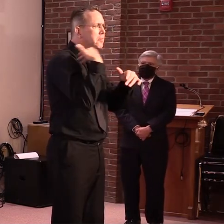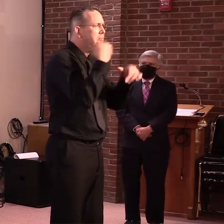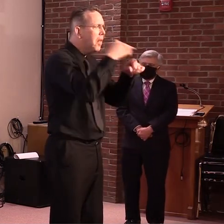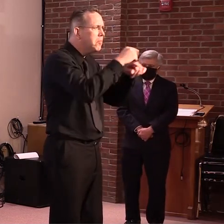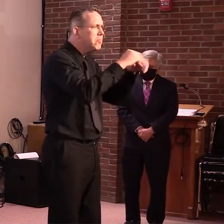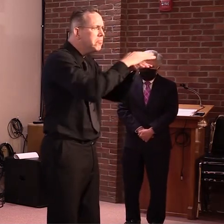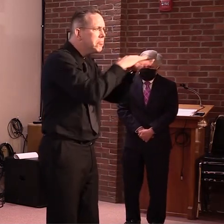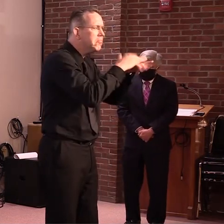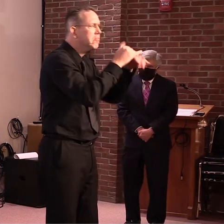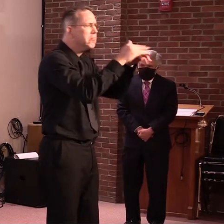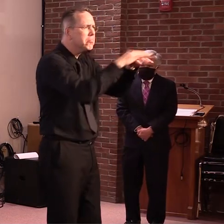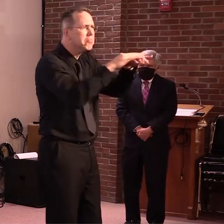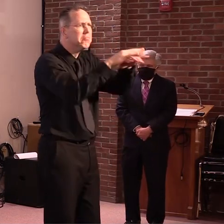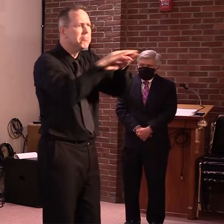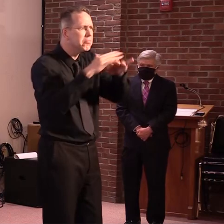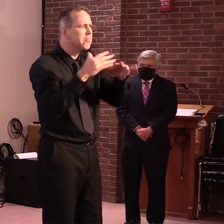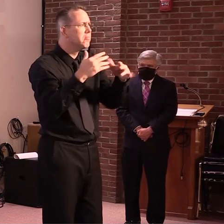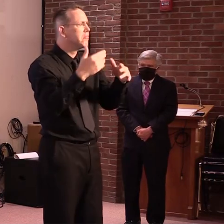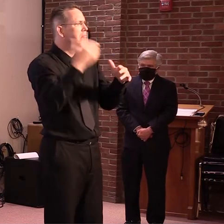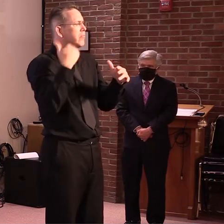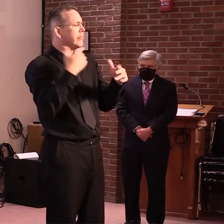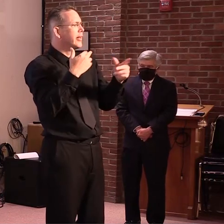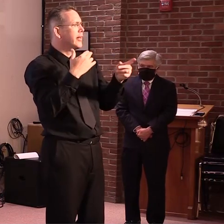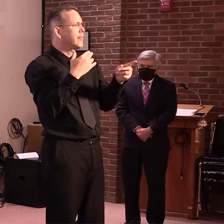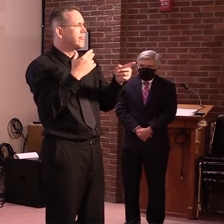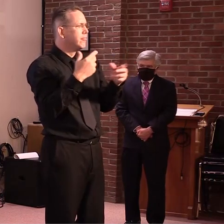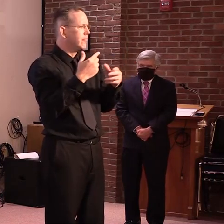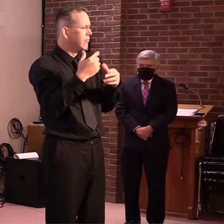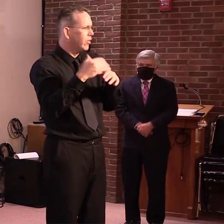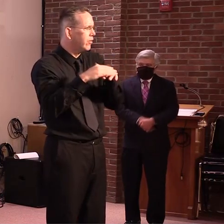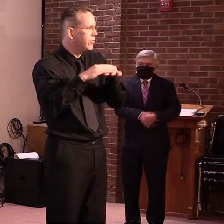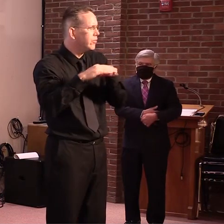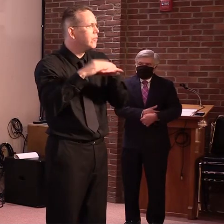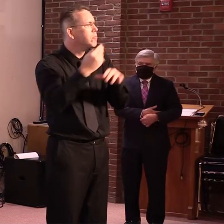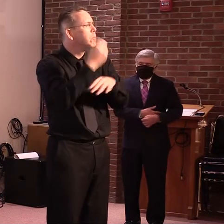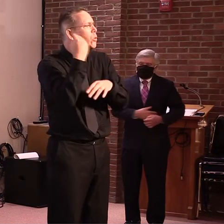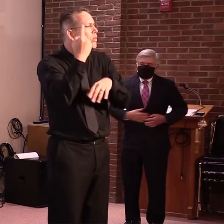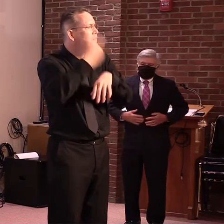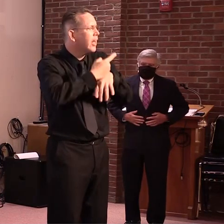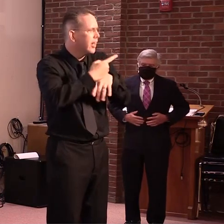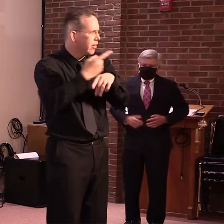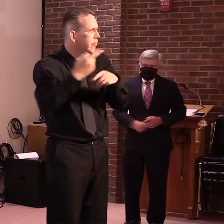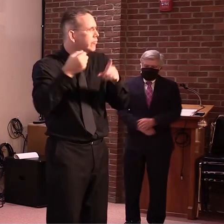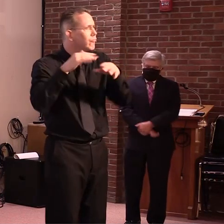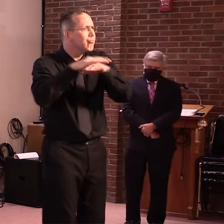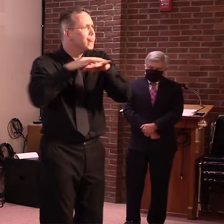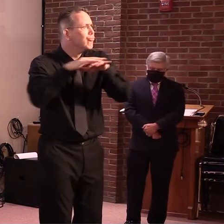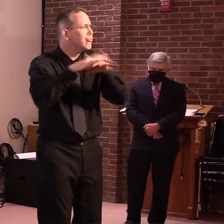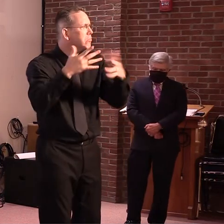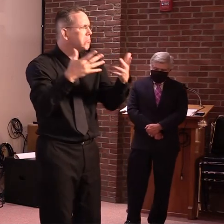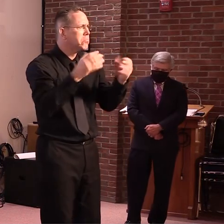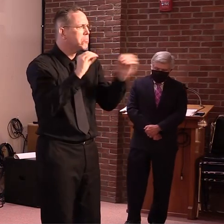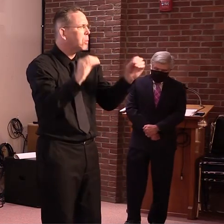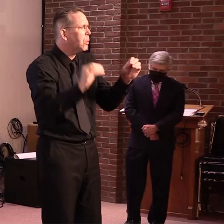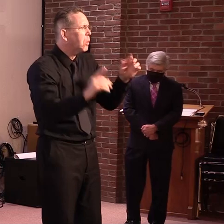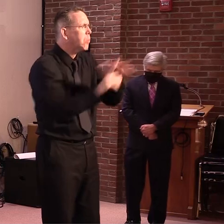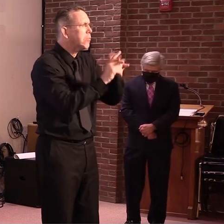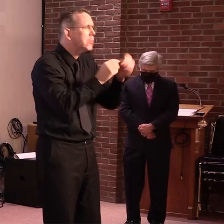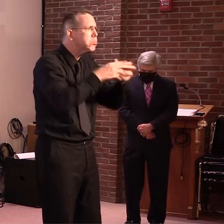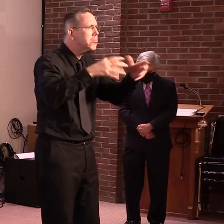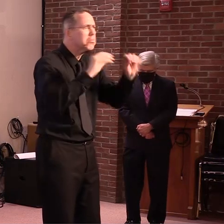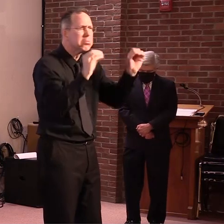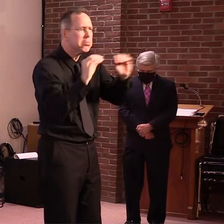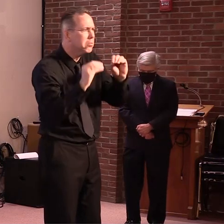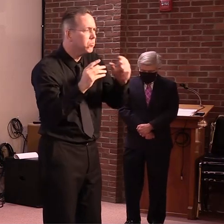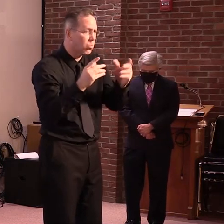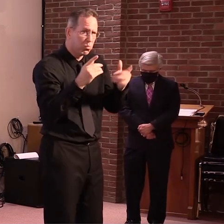science and Dr. Levine and Dr. Kelso. But again, from my standpoint, yes, every every turn of the spigot, every time we